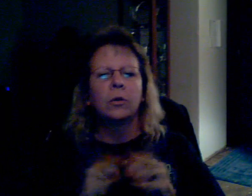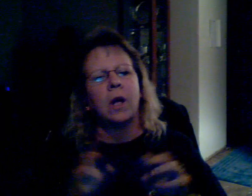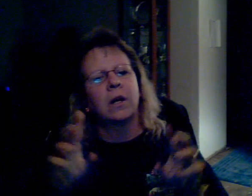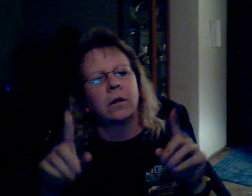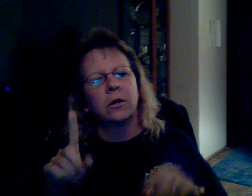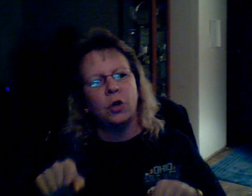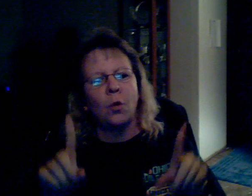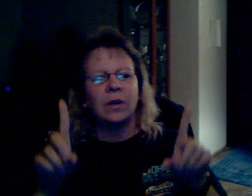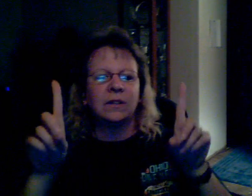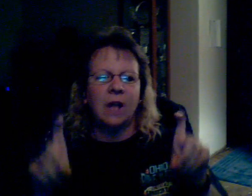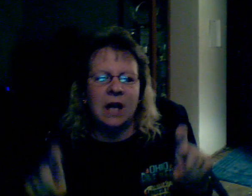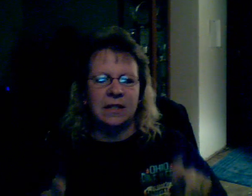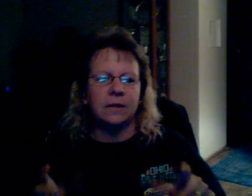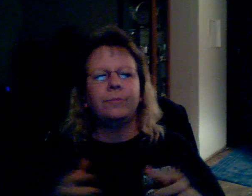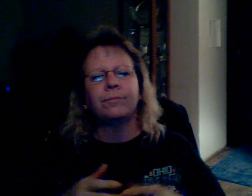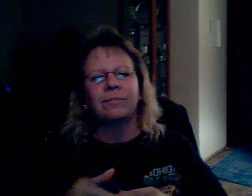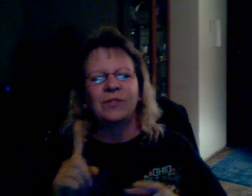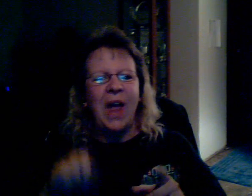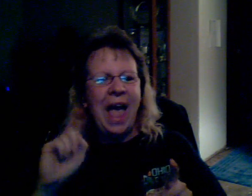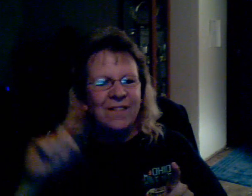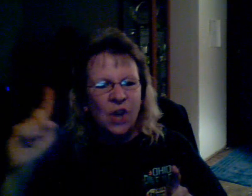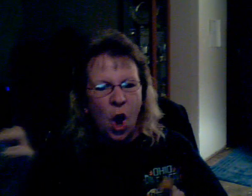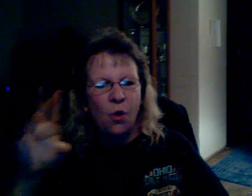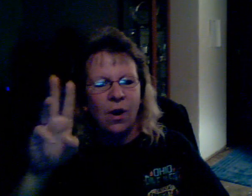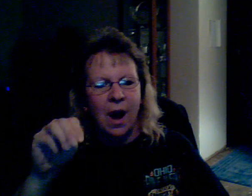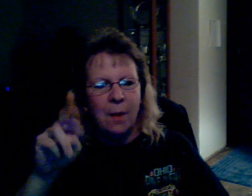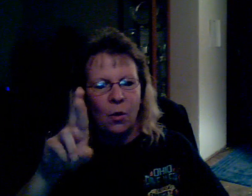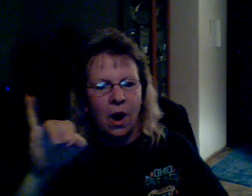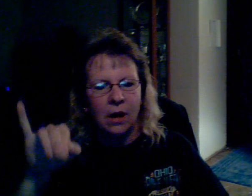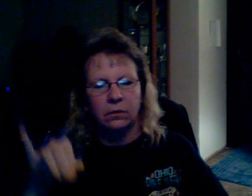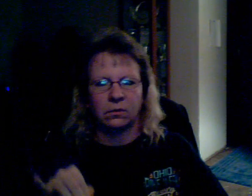So that I don't have one up.